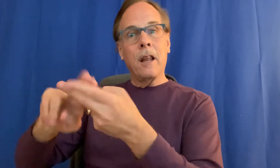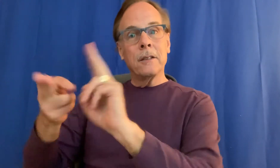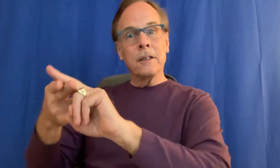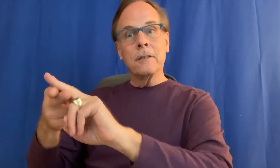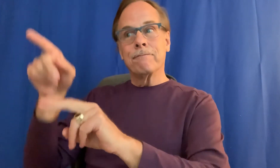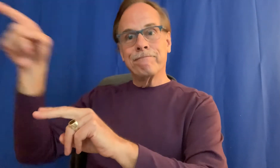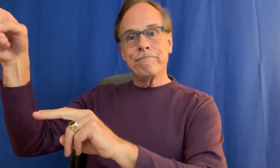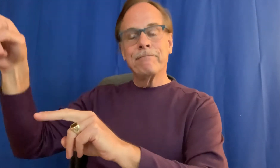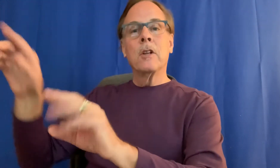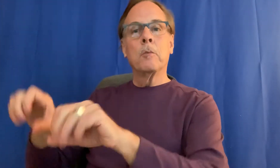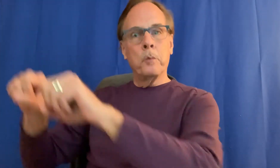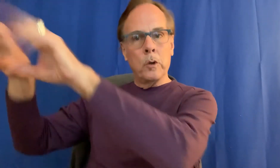closet, put away.